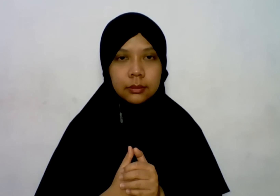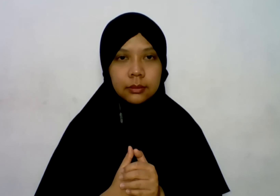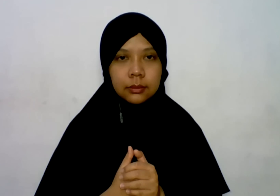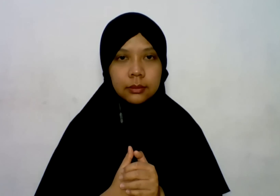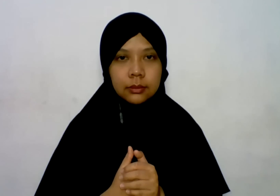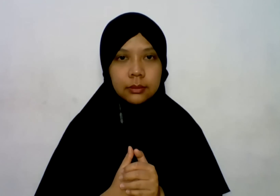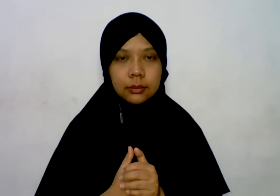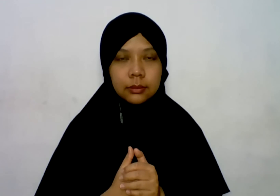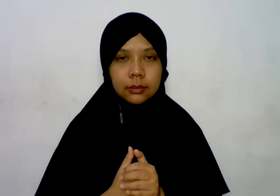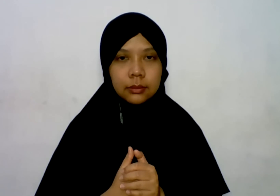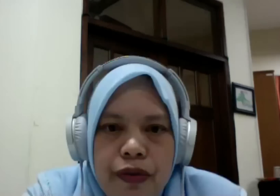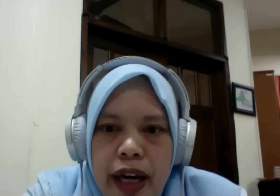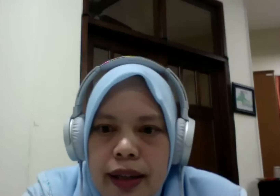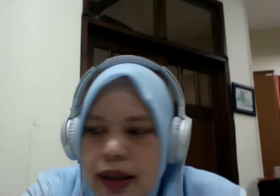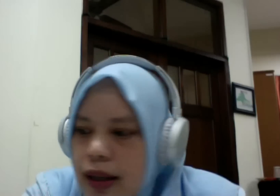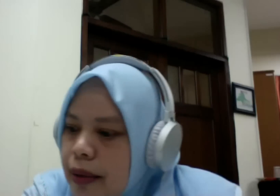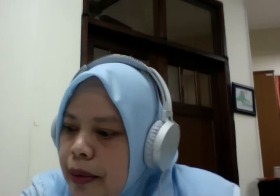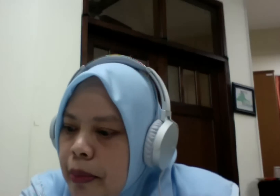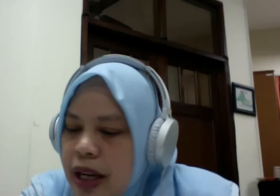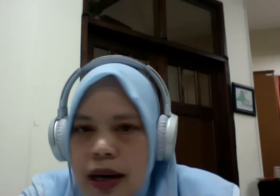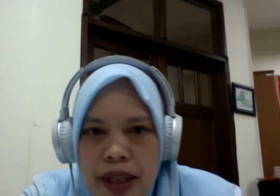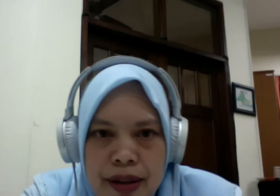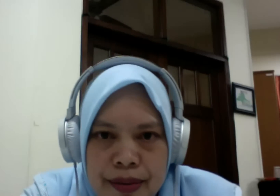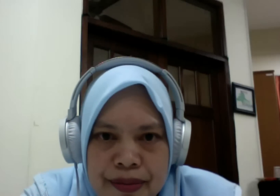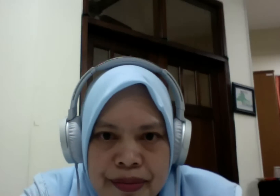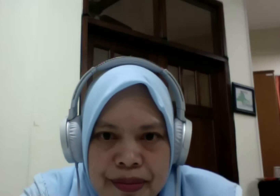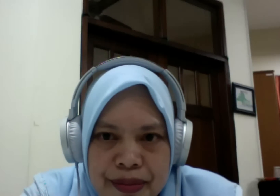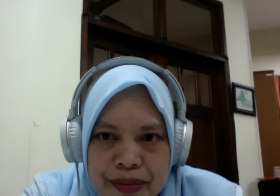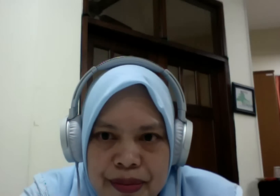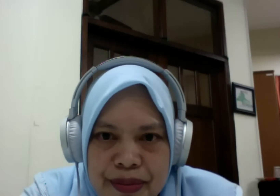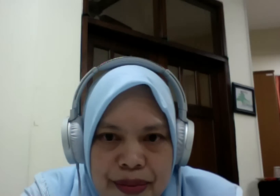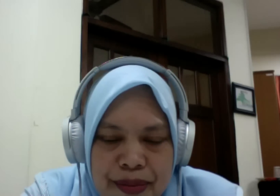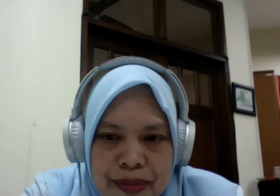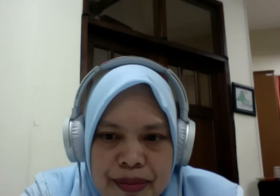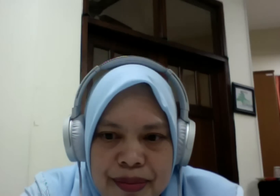to Ibu Vivi and Pak Slamet.